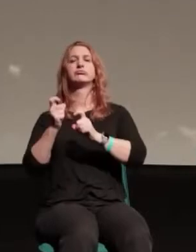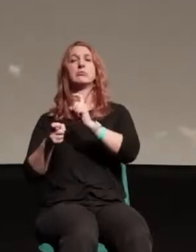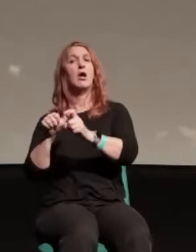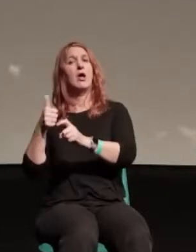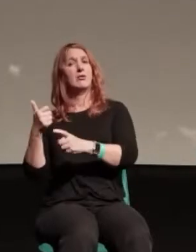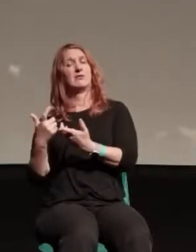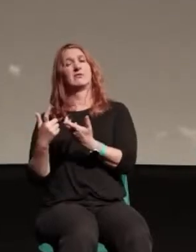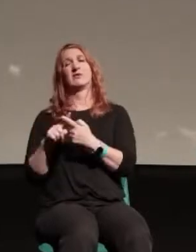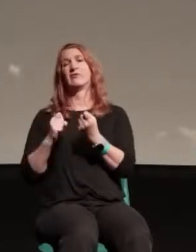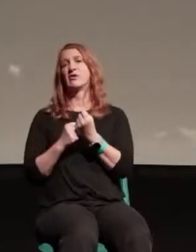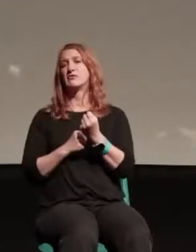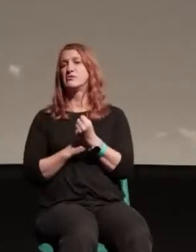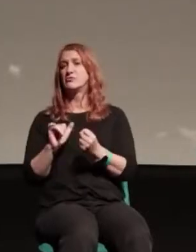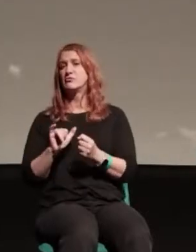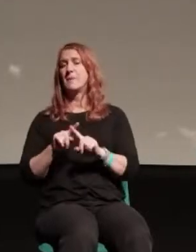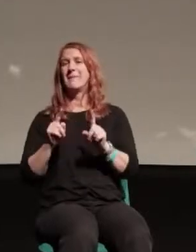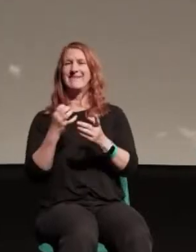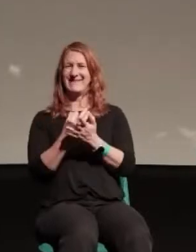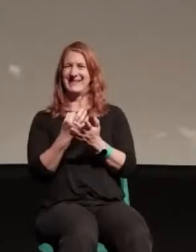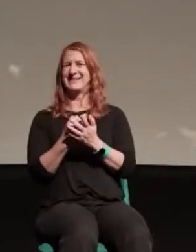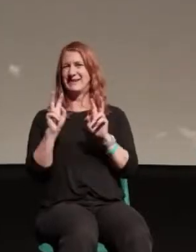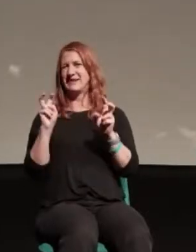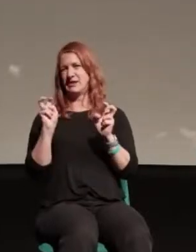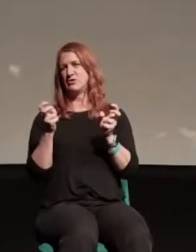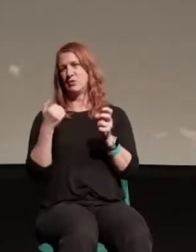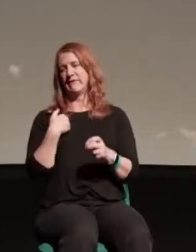efforts as well. But there is a funding issue in that sense.